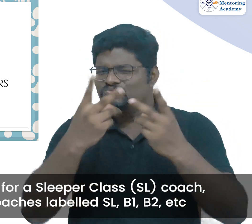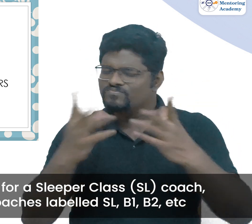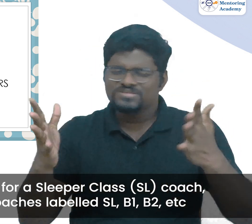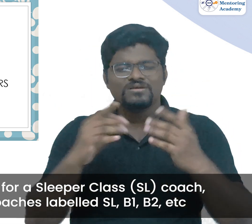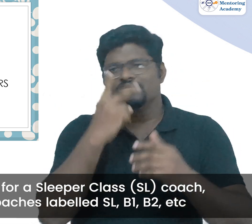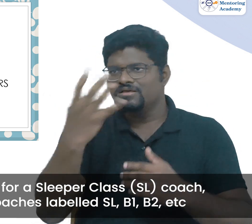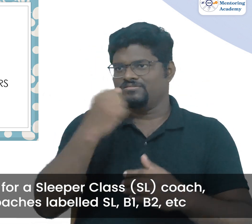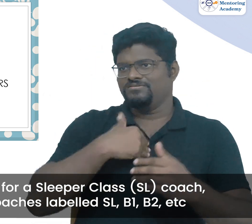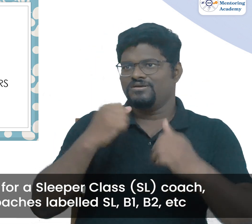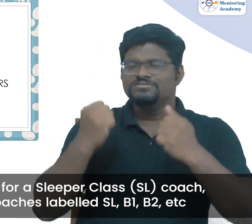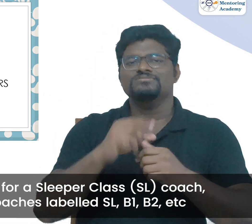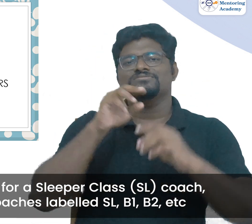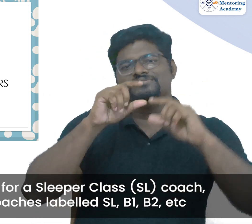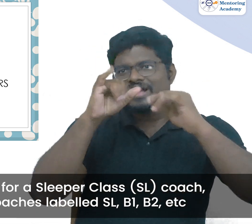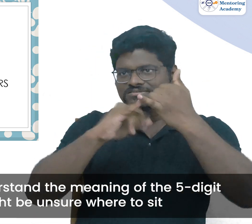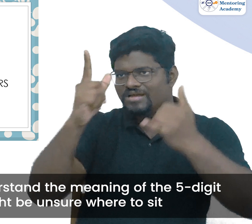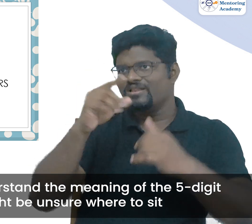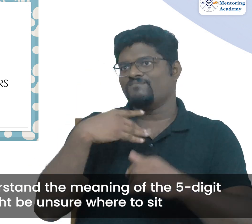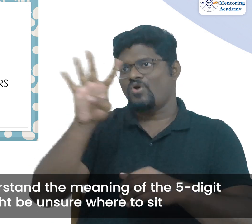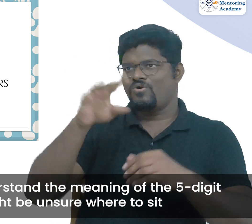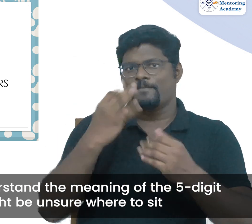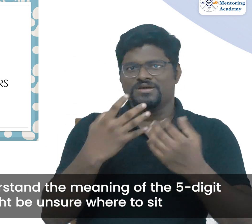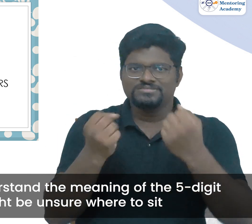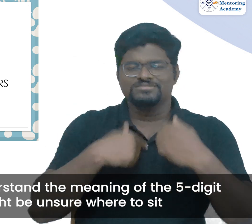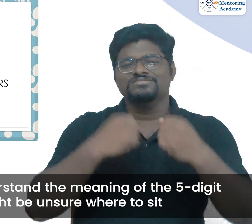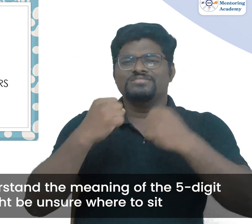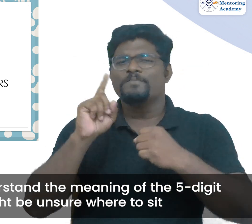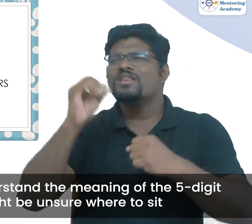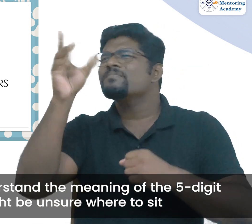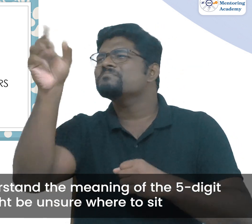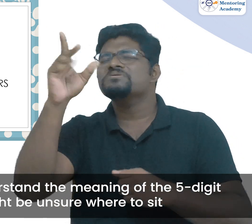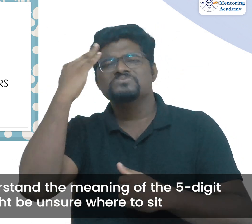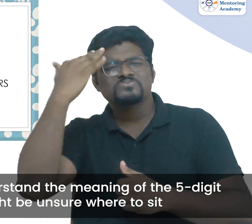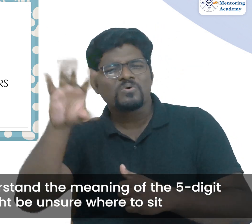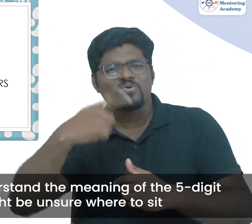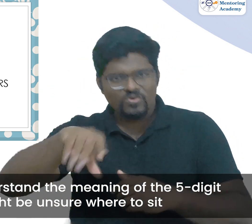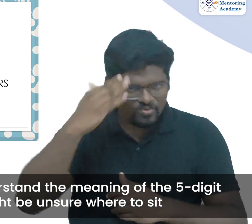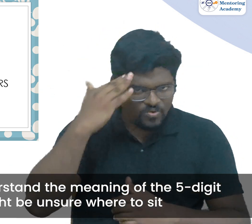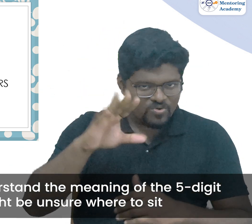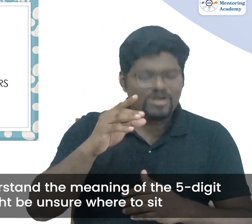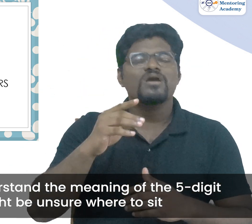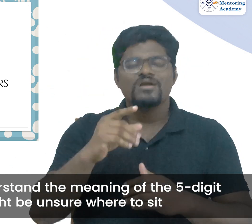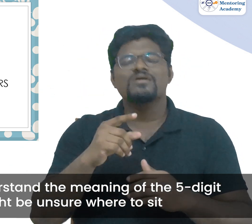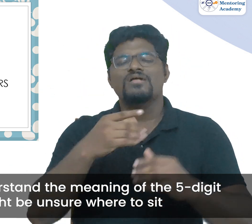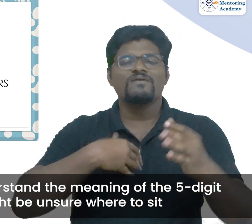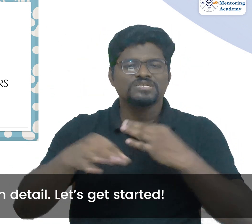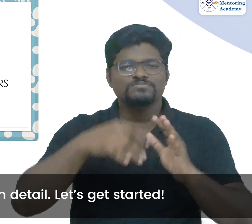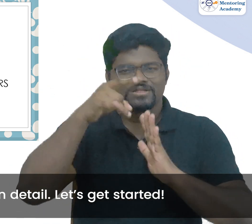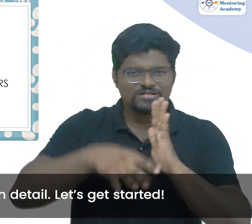labeled SL, B1, B2, etc. However, if you don't understand the meaning of the 5-digit number, you might be unsure where to sit. I will